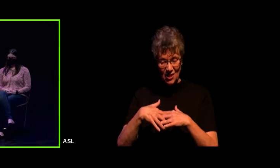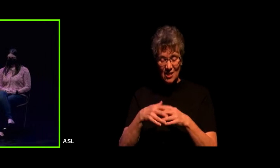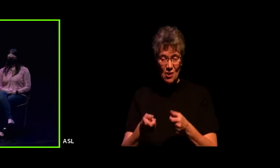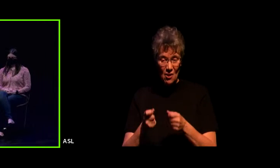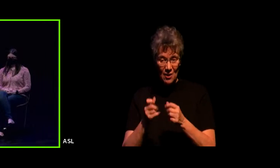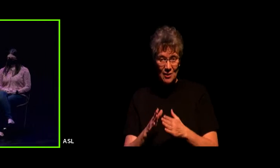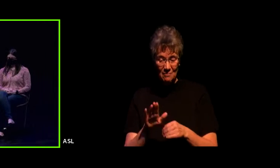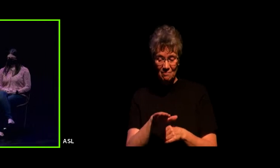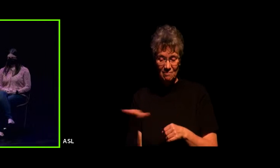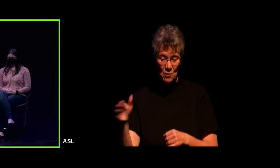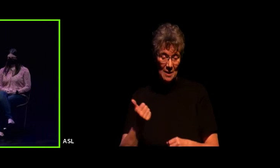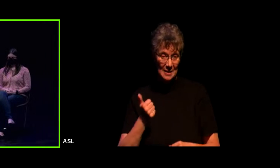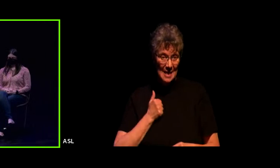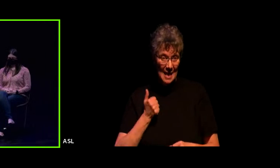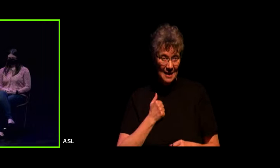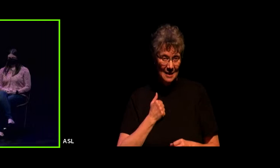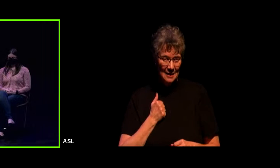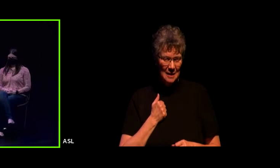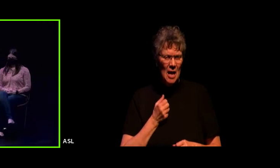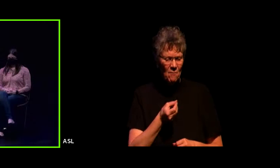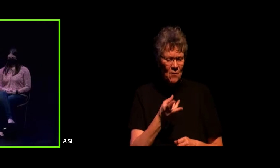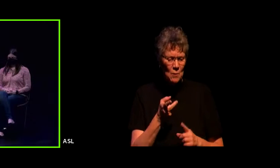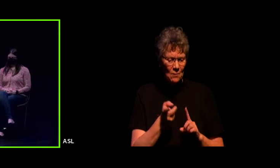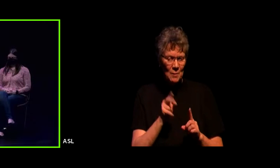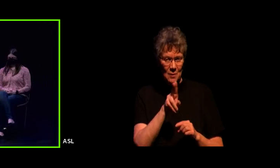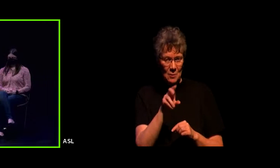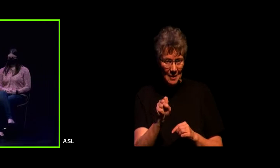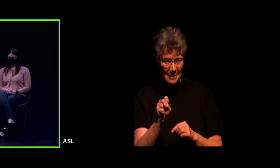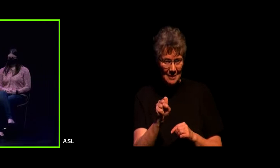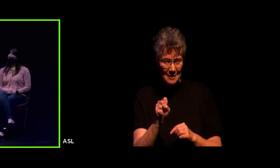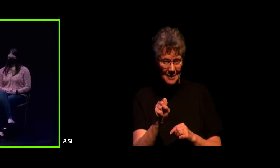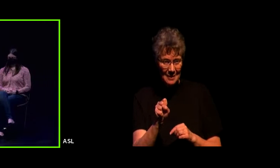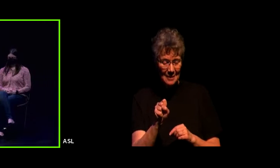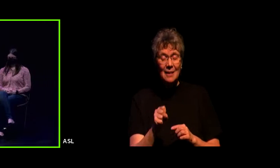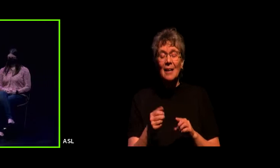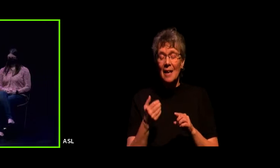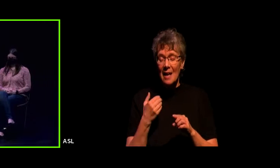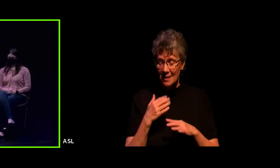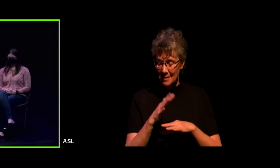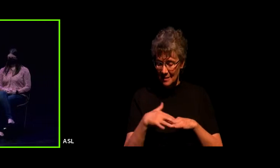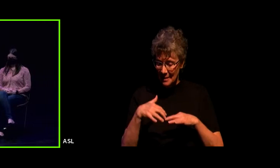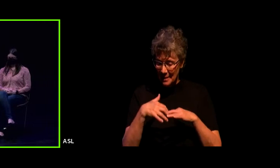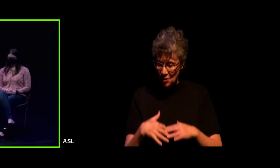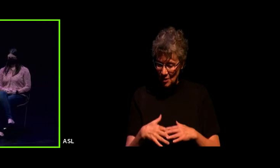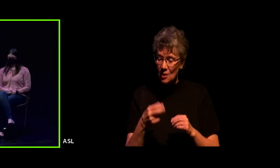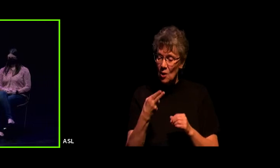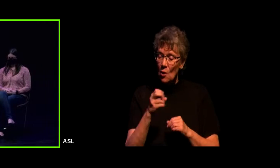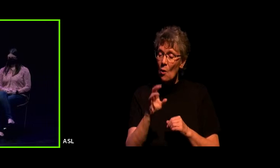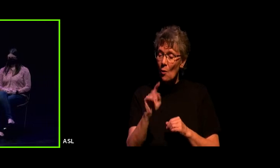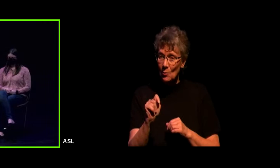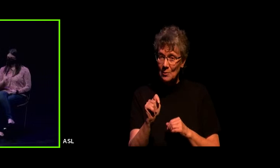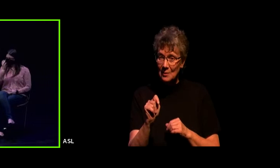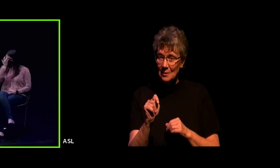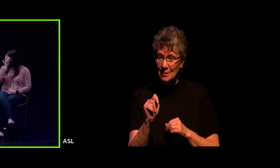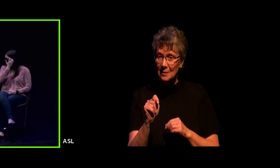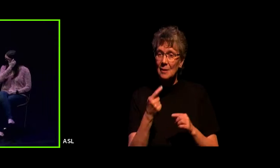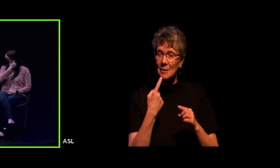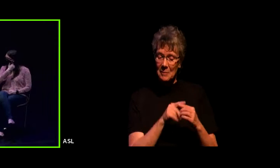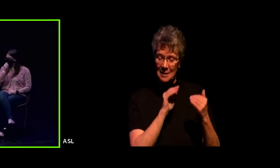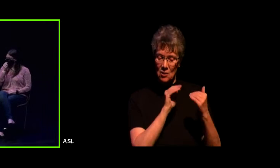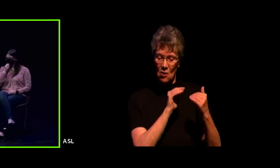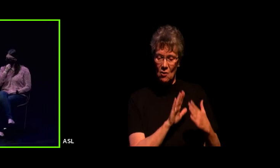a couple of ones in the United States as well. It has a couple of Indigenous hosts and an Indigenous colleague of ours, an archaeologist named Rudy